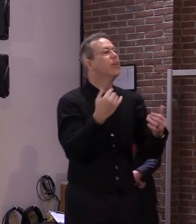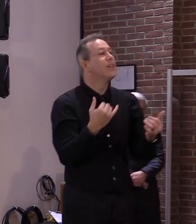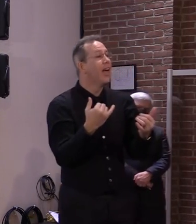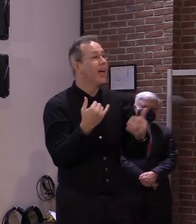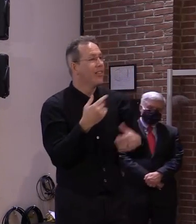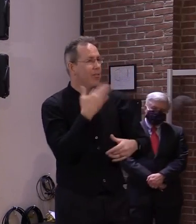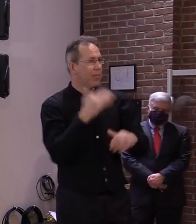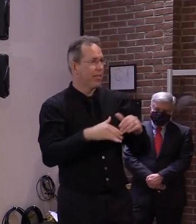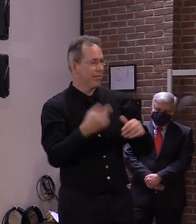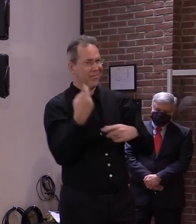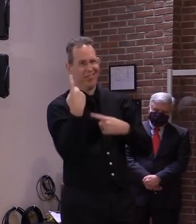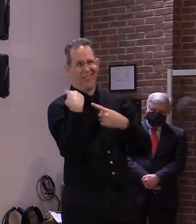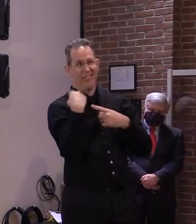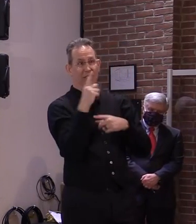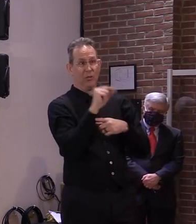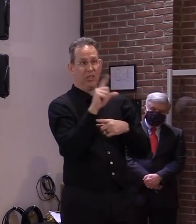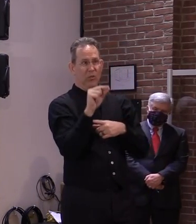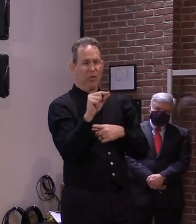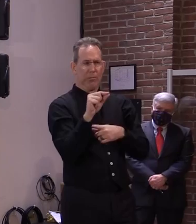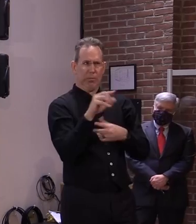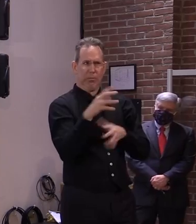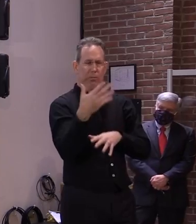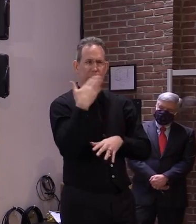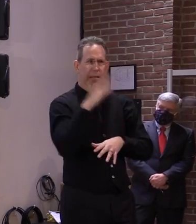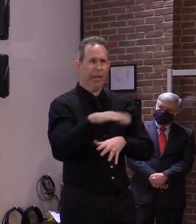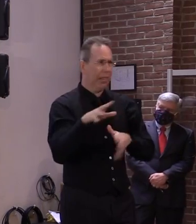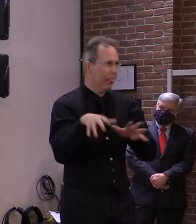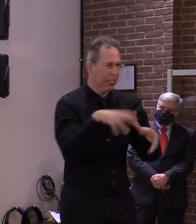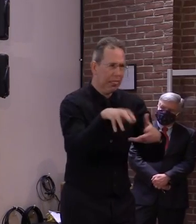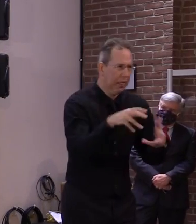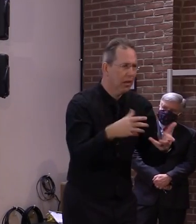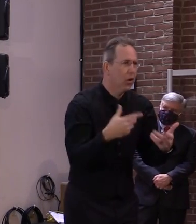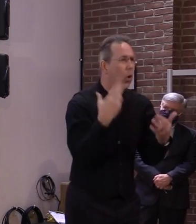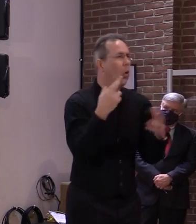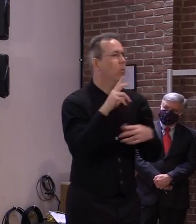or in February. Dr. Levine.